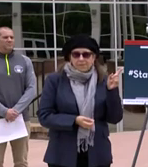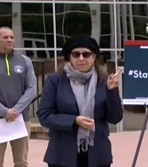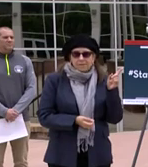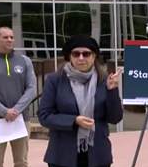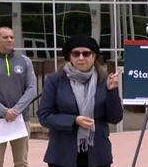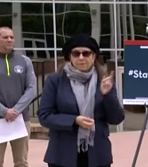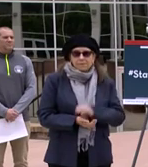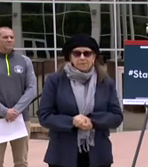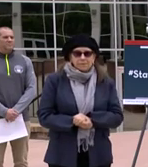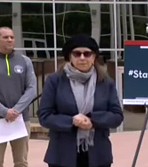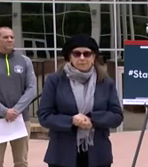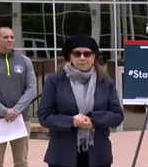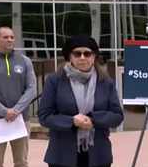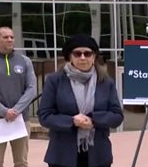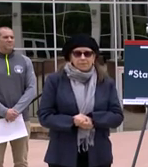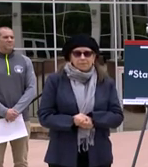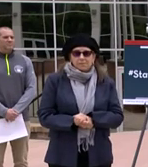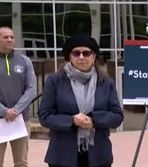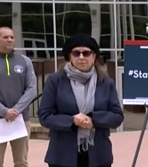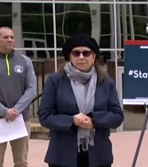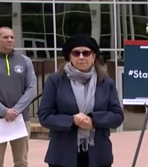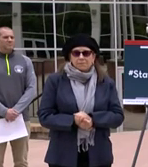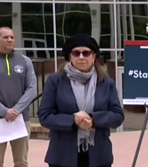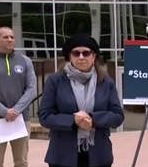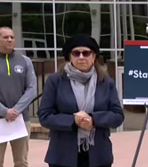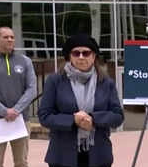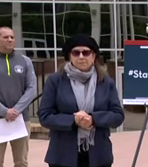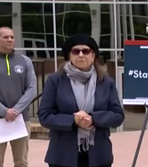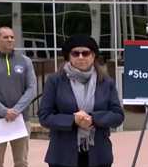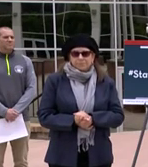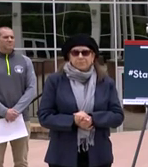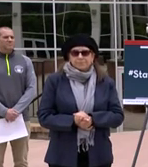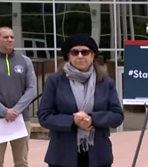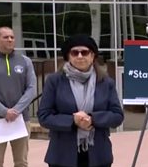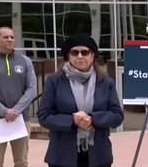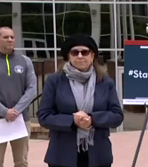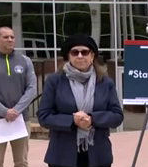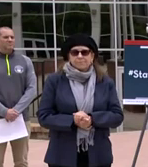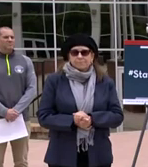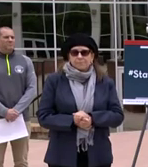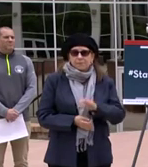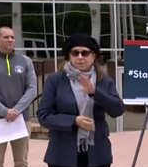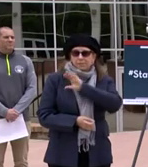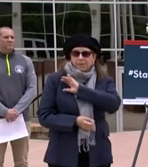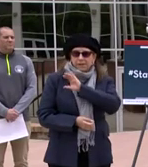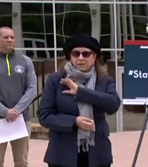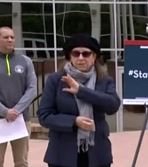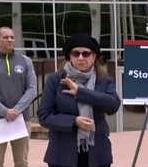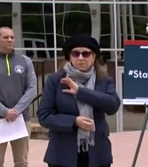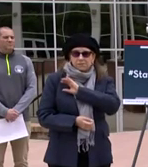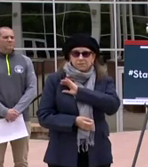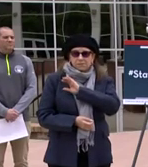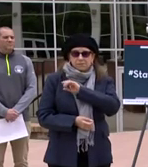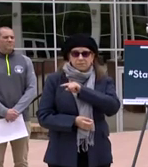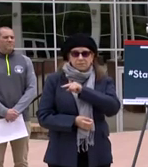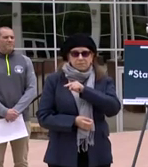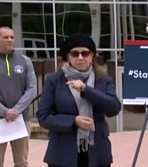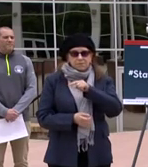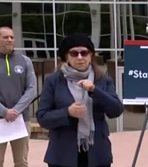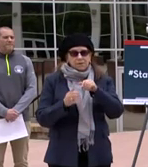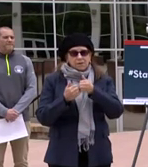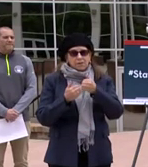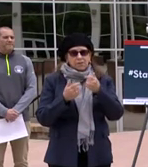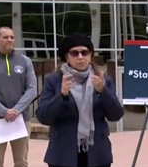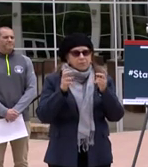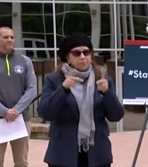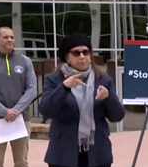government doing anything different on going about enforcing it? Are police changing patrols, or other people in D.C. government hitting the streets to make